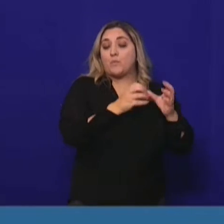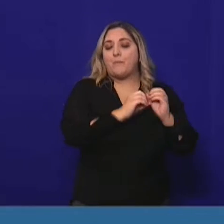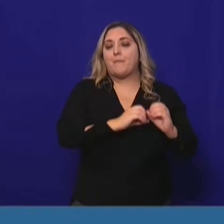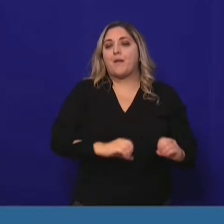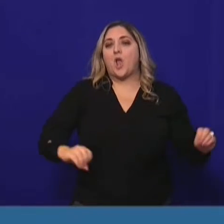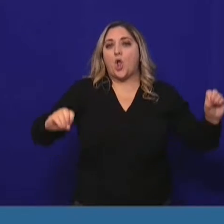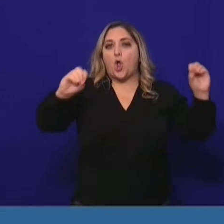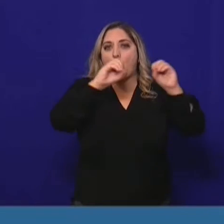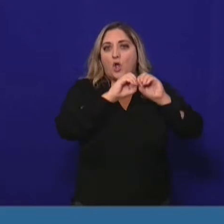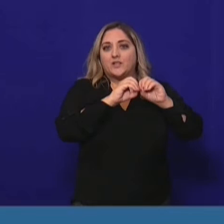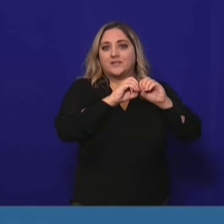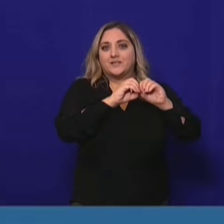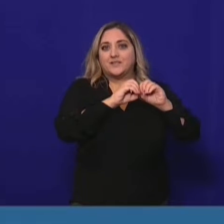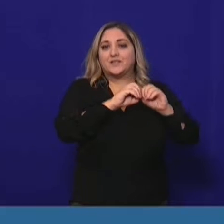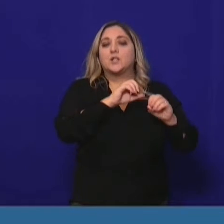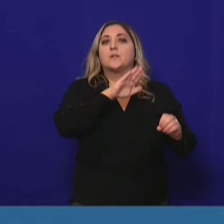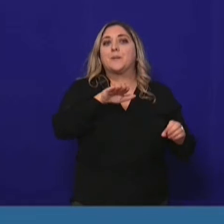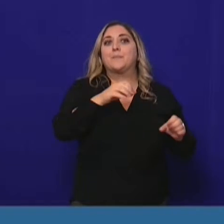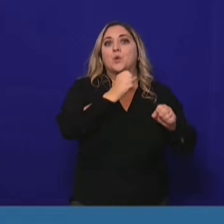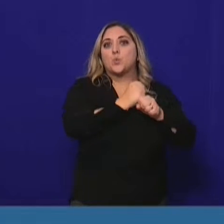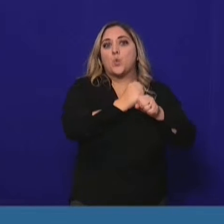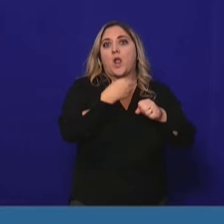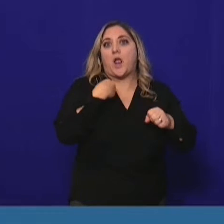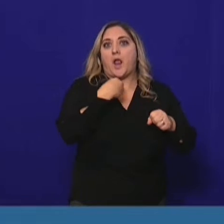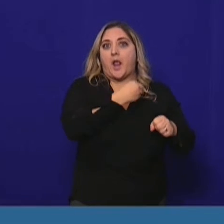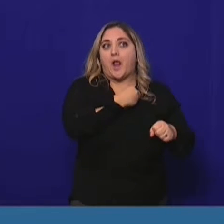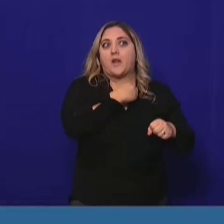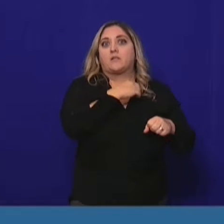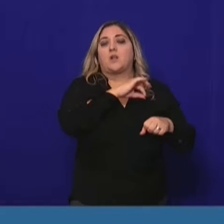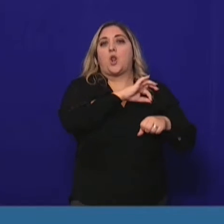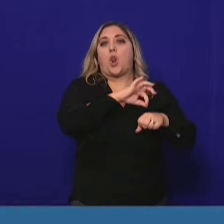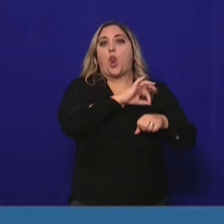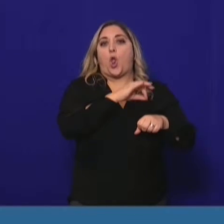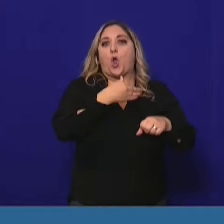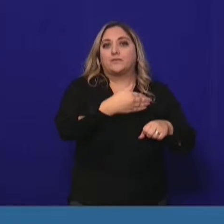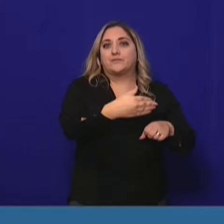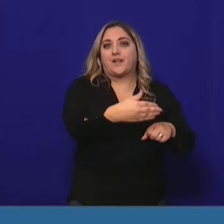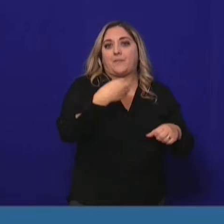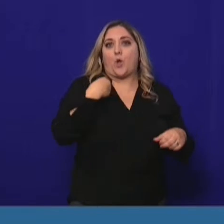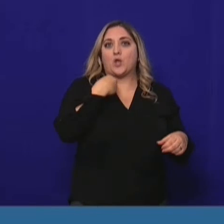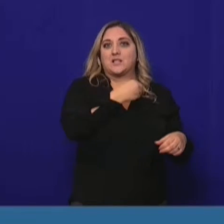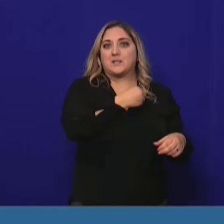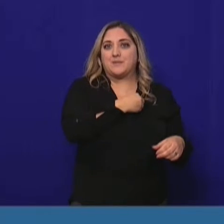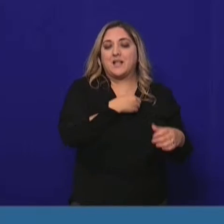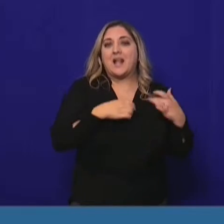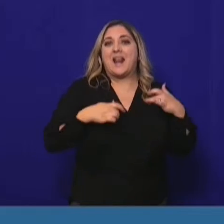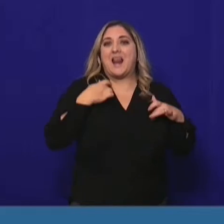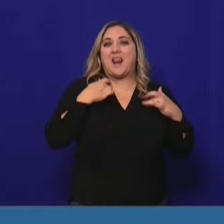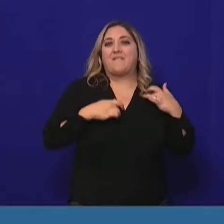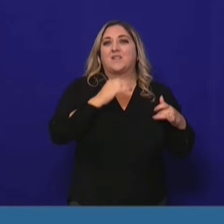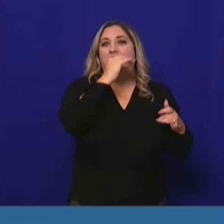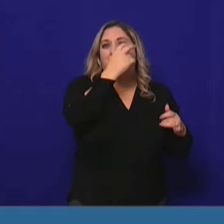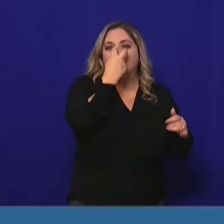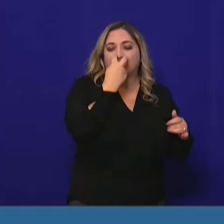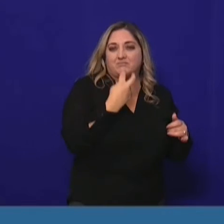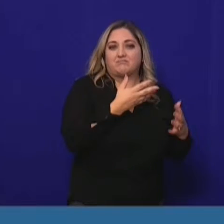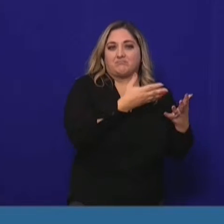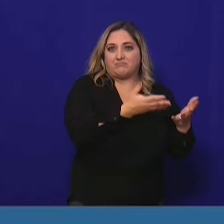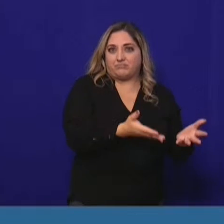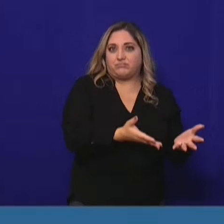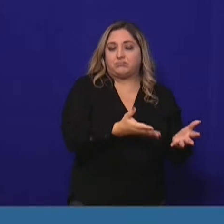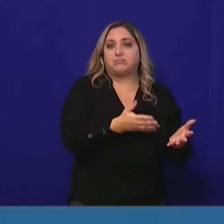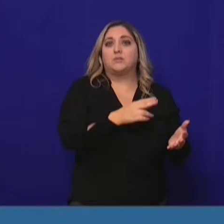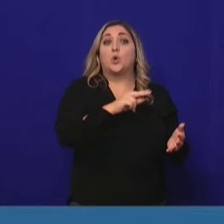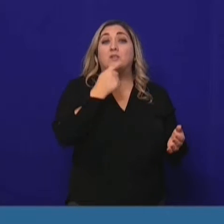priority group will cover the healthcare workers and people in long-term facilities, people living in long-term